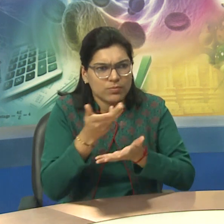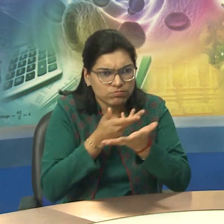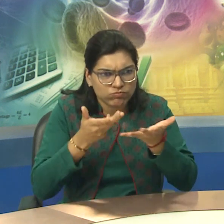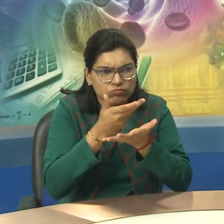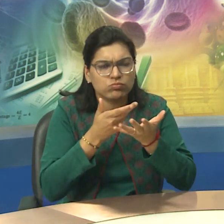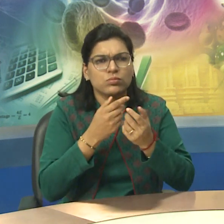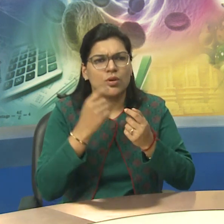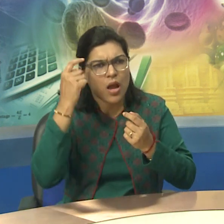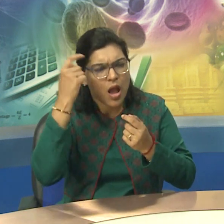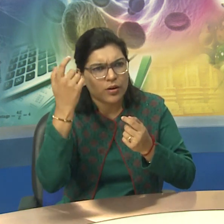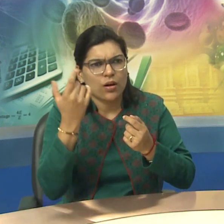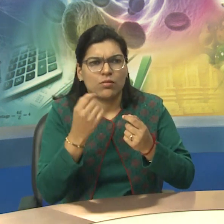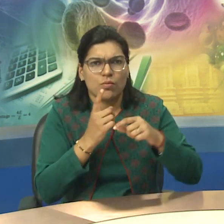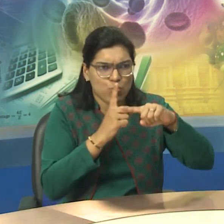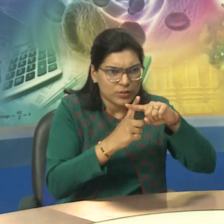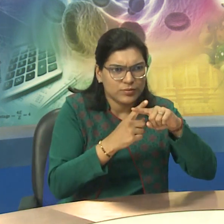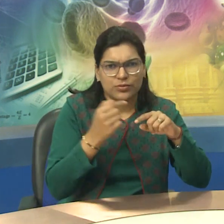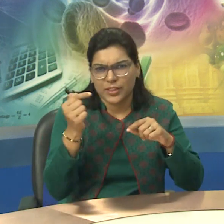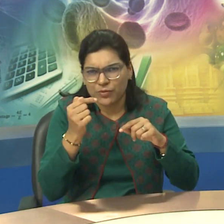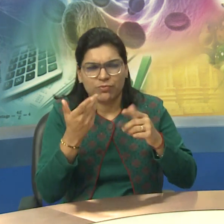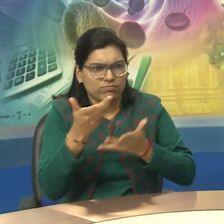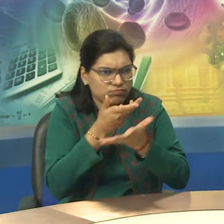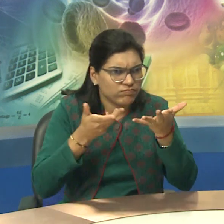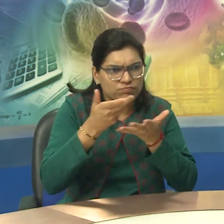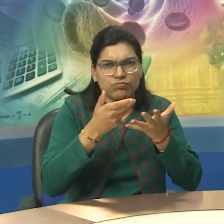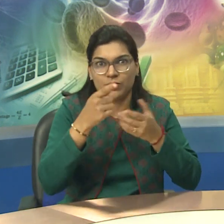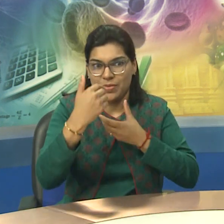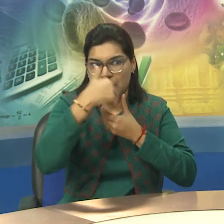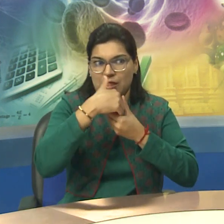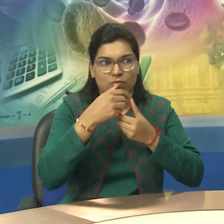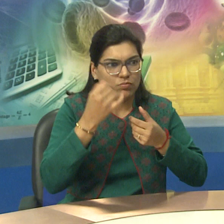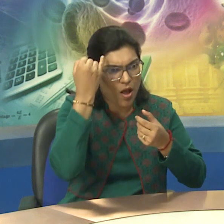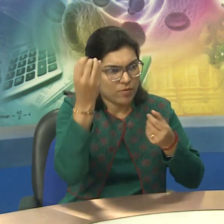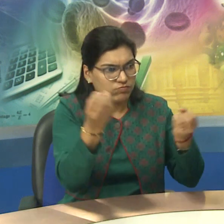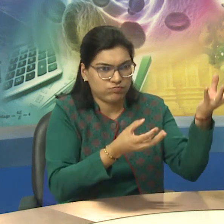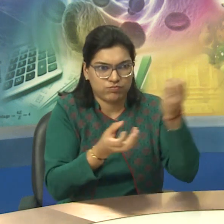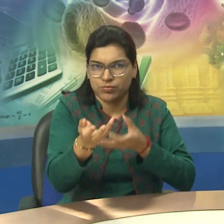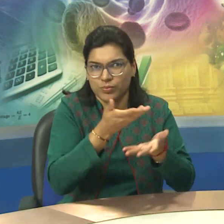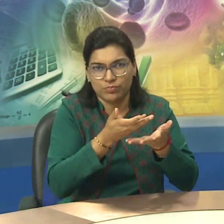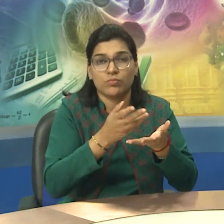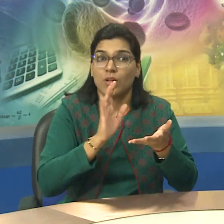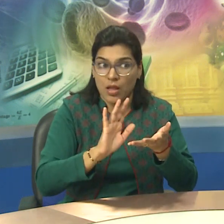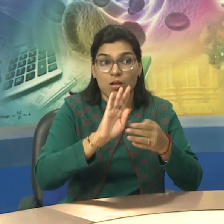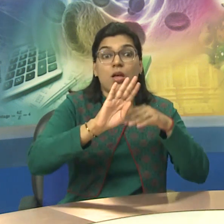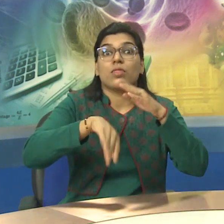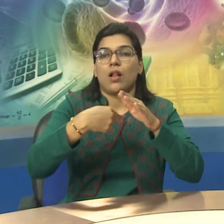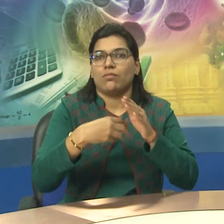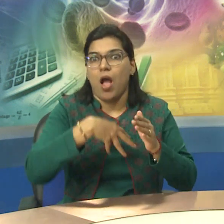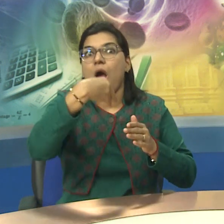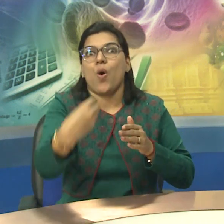Sometimes it's psychological thing which happens inside our brain. We cannot see them, but we can also refer